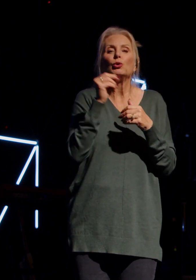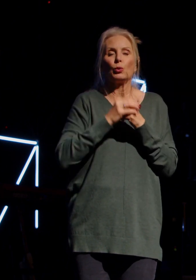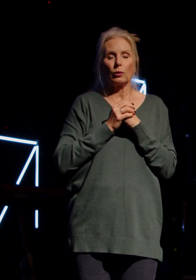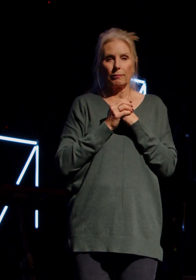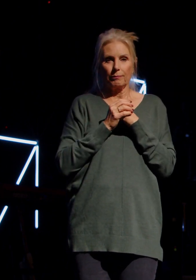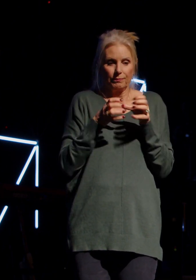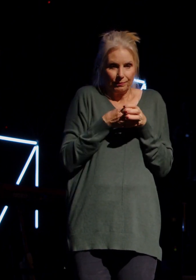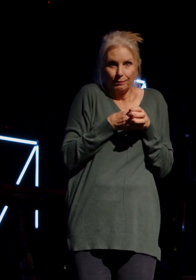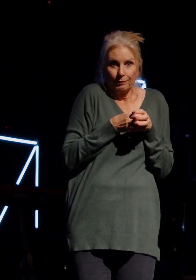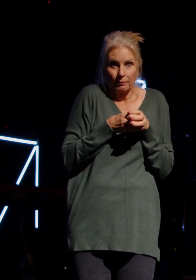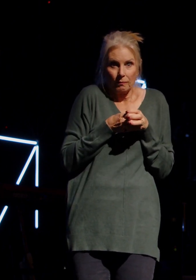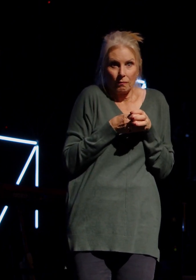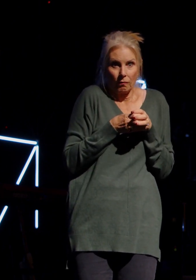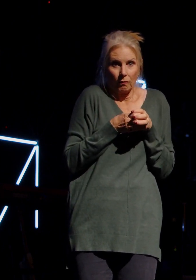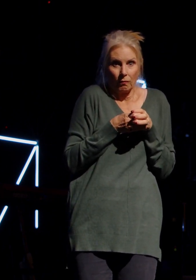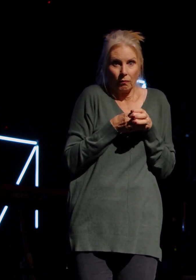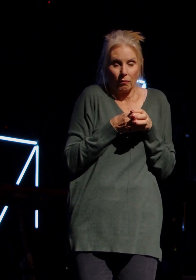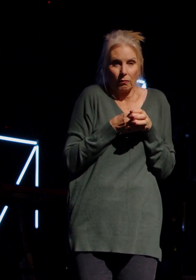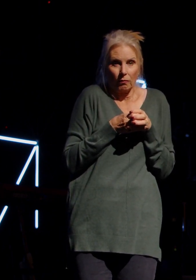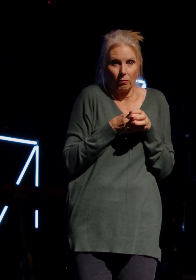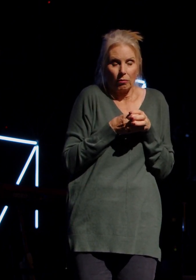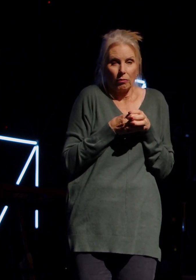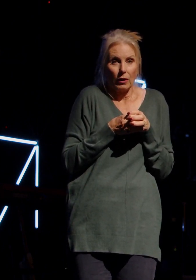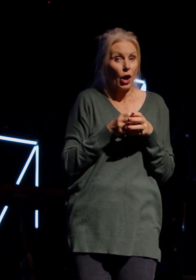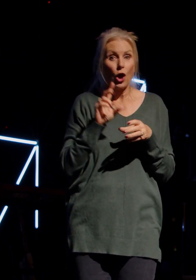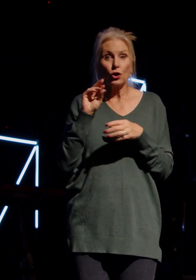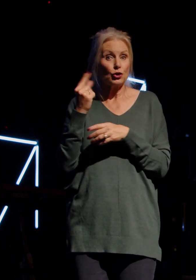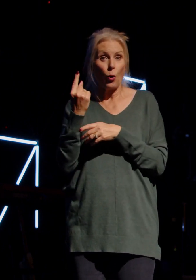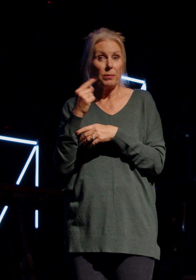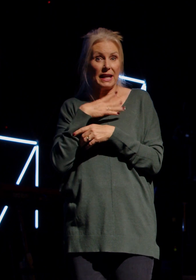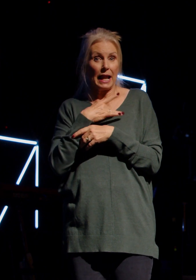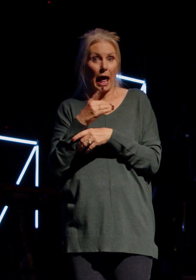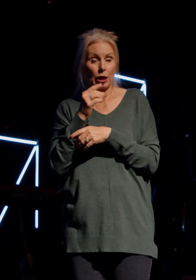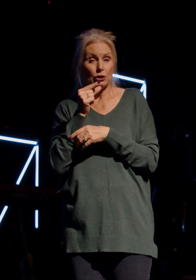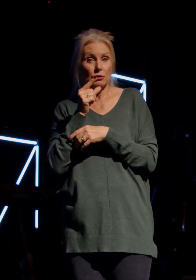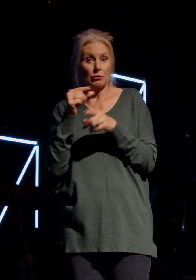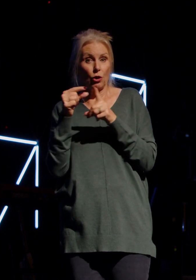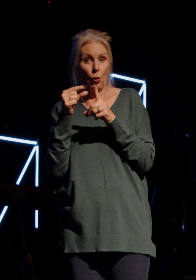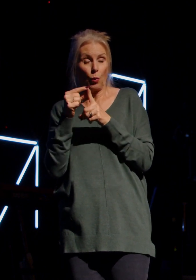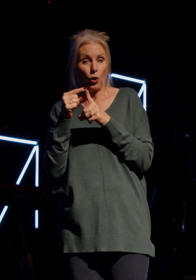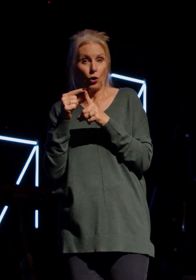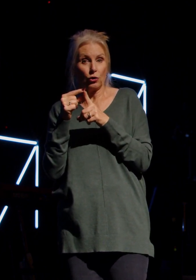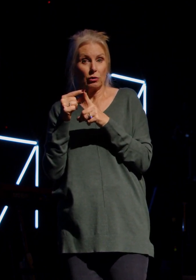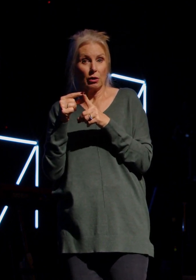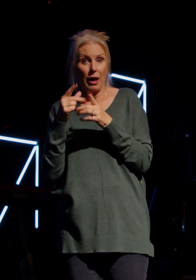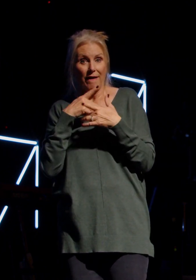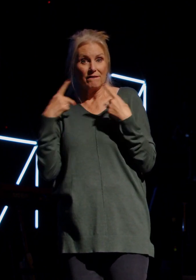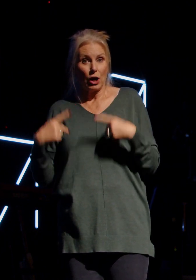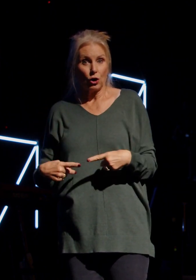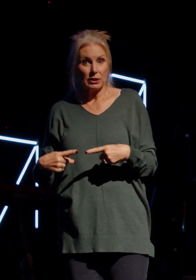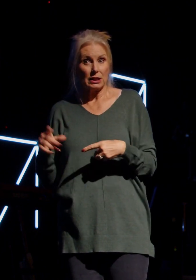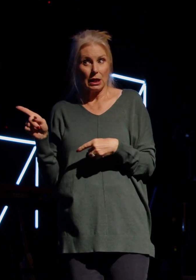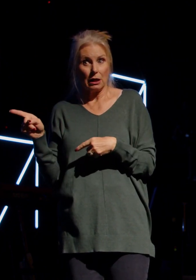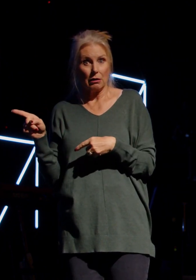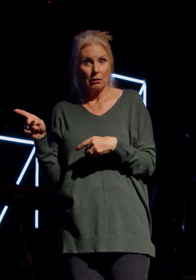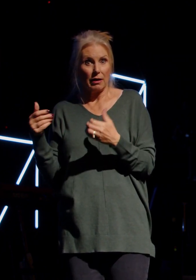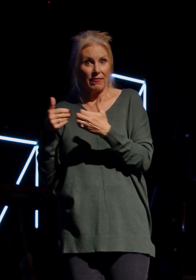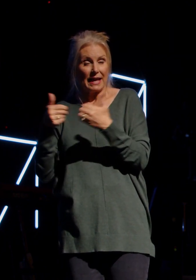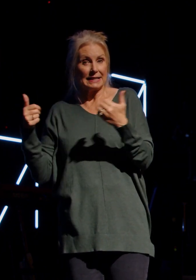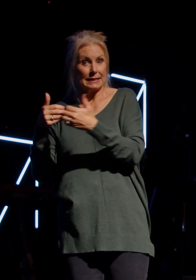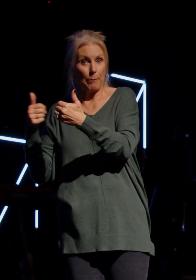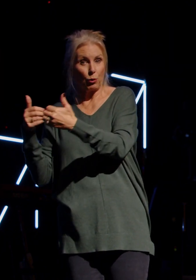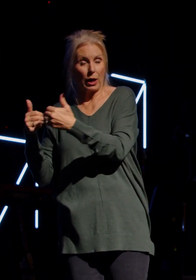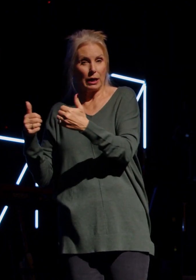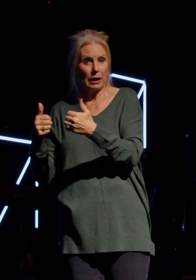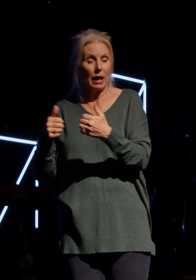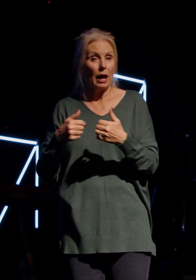it. No one likes the word Pharisee, but that's what Pharisees did. They separated themselves. So there has to be